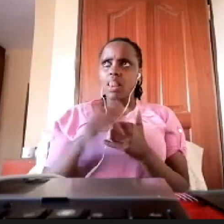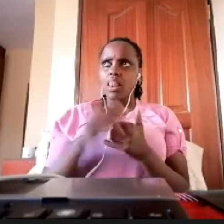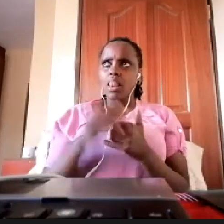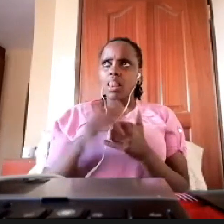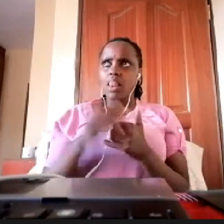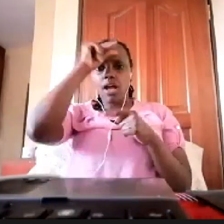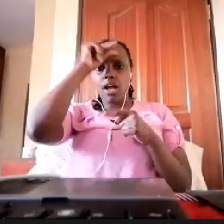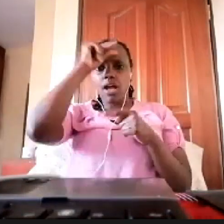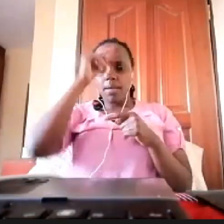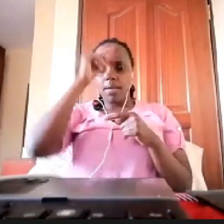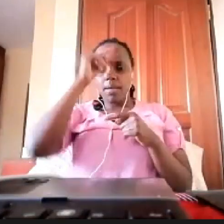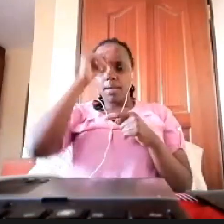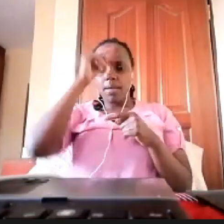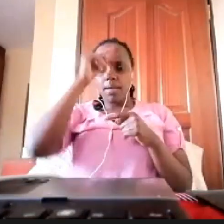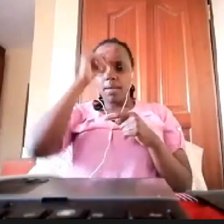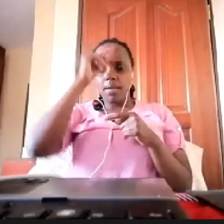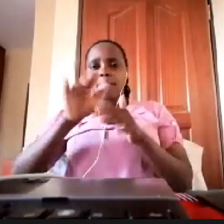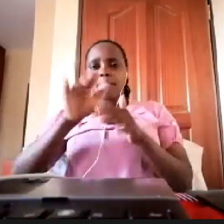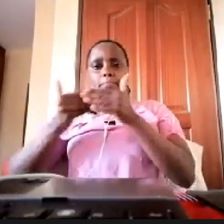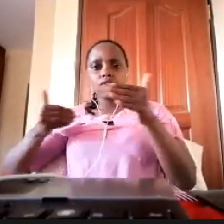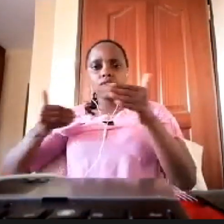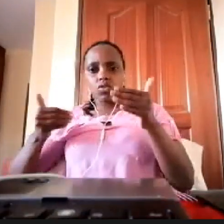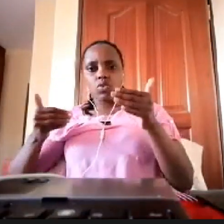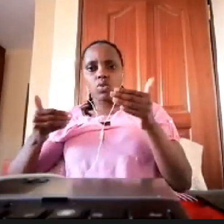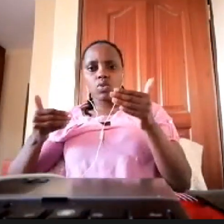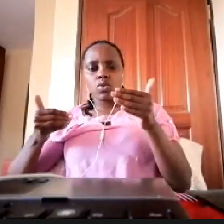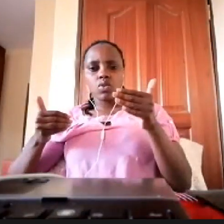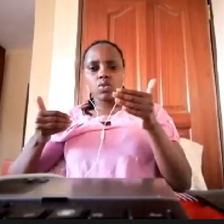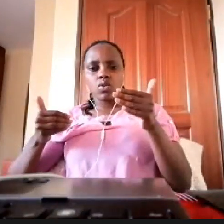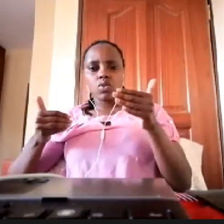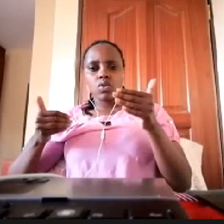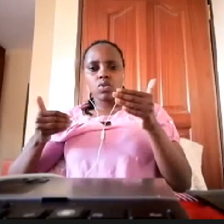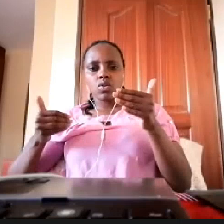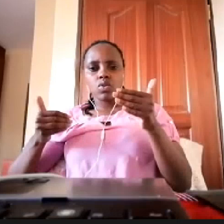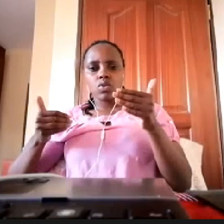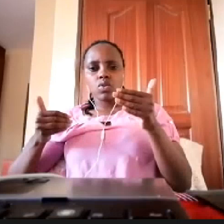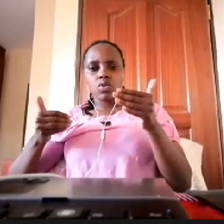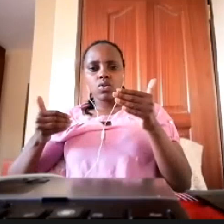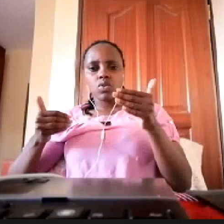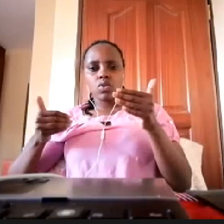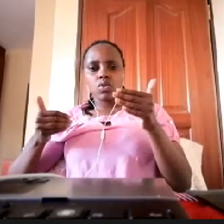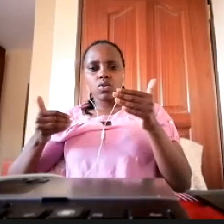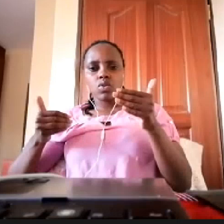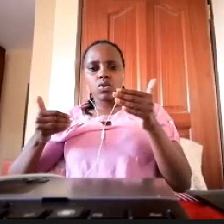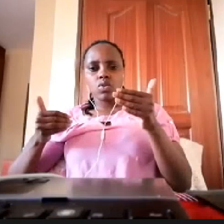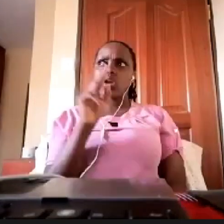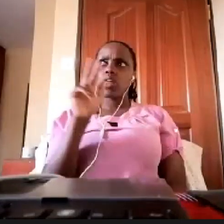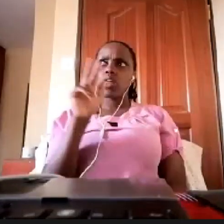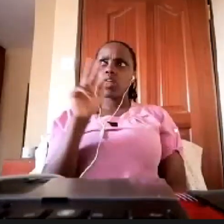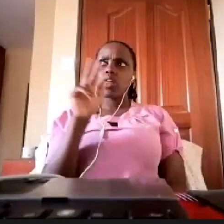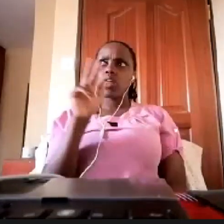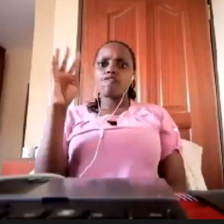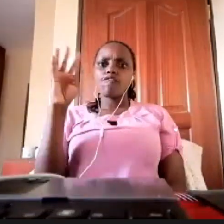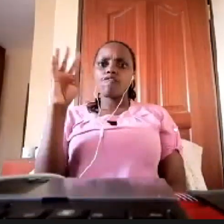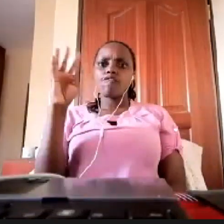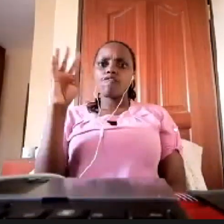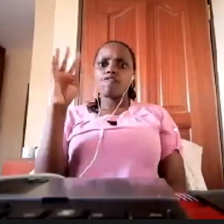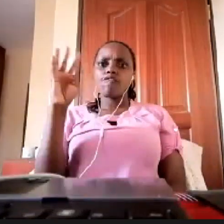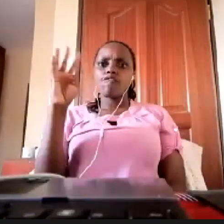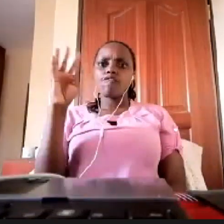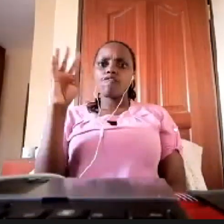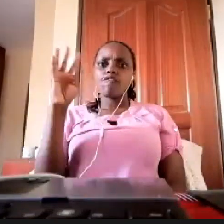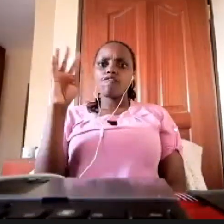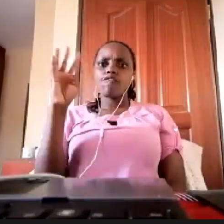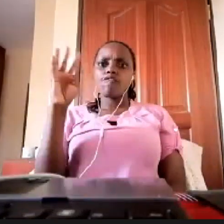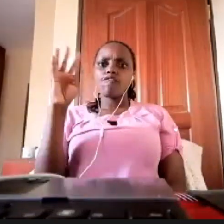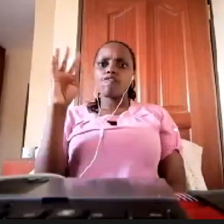has prepared its initial first, second, third, fourth, and fifth periodic